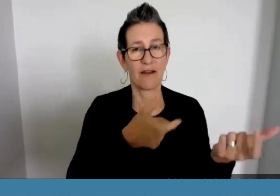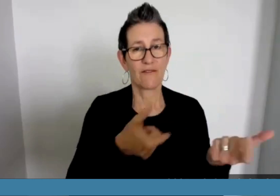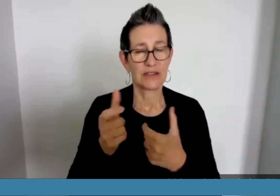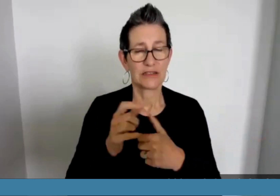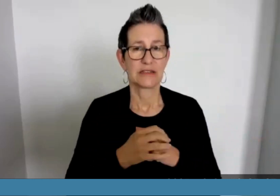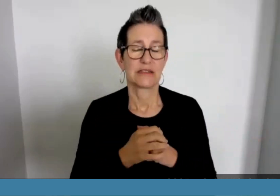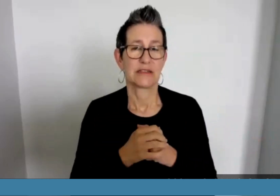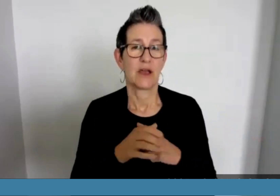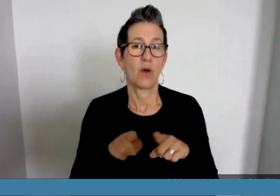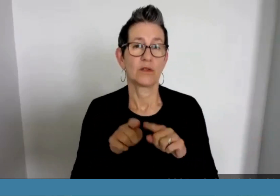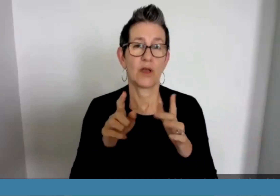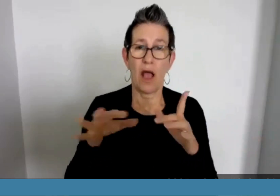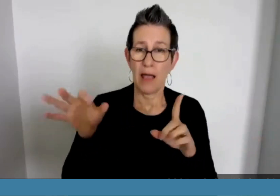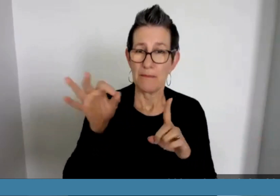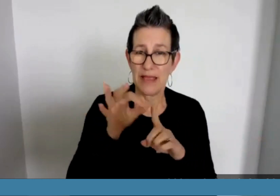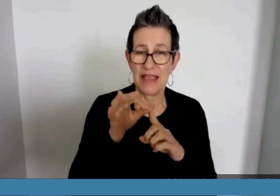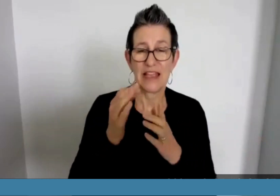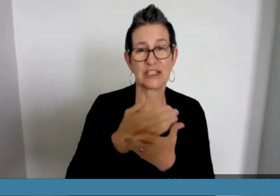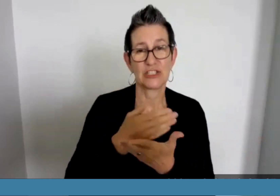Intellectual property is shared fairly.